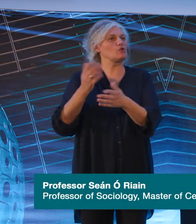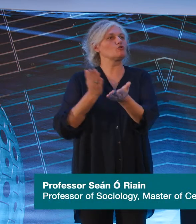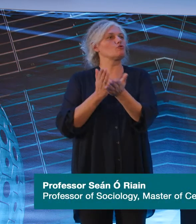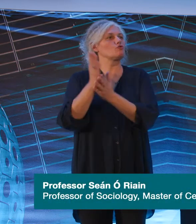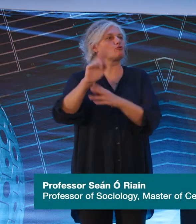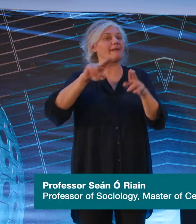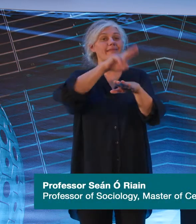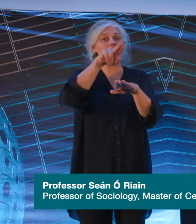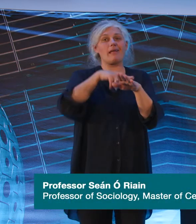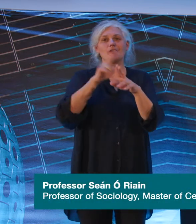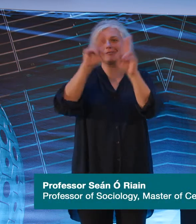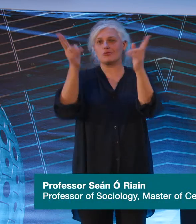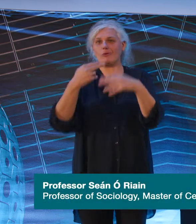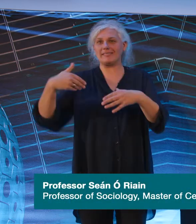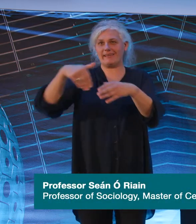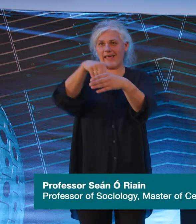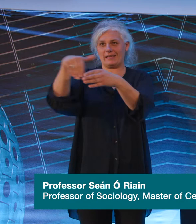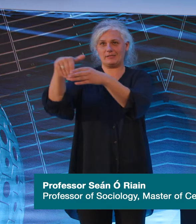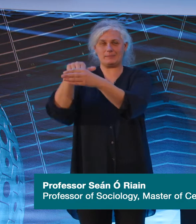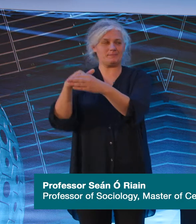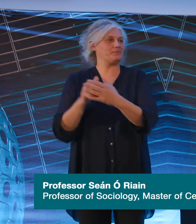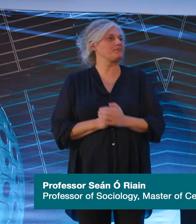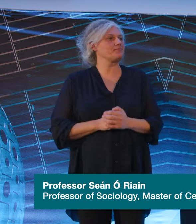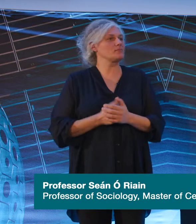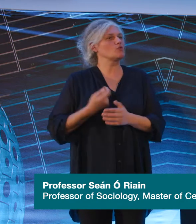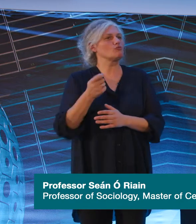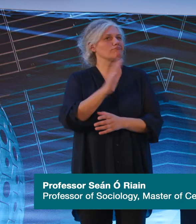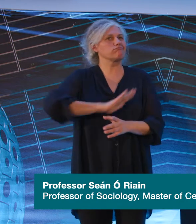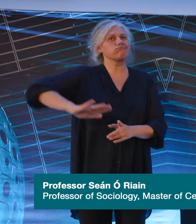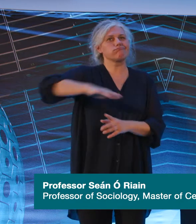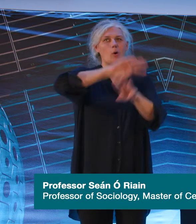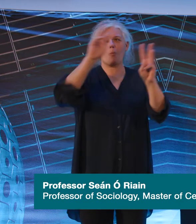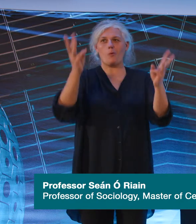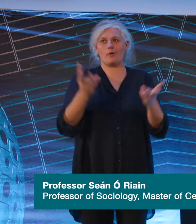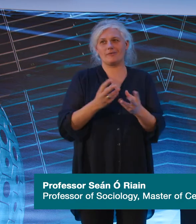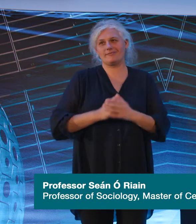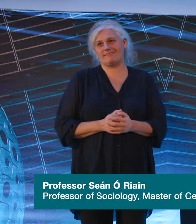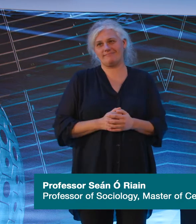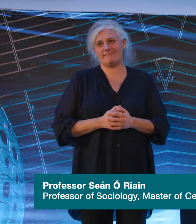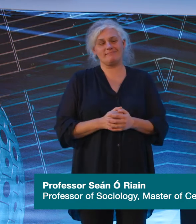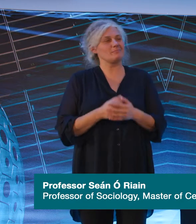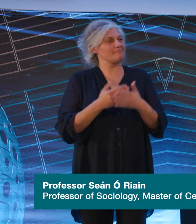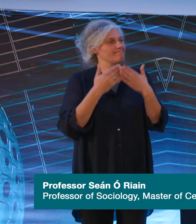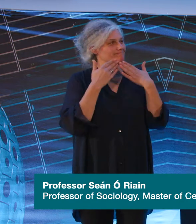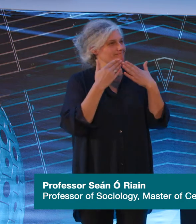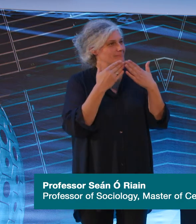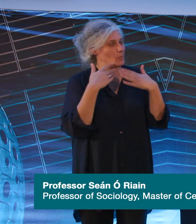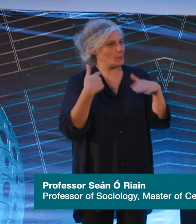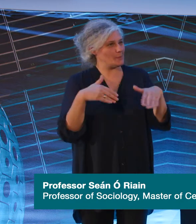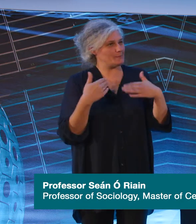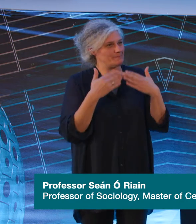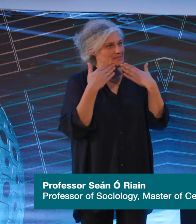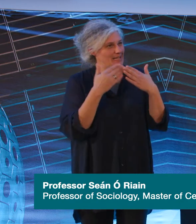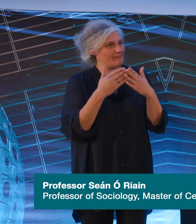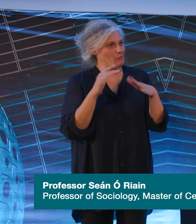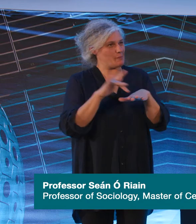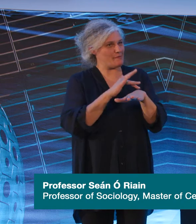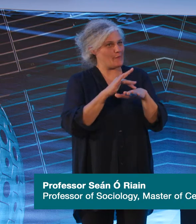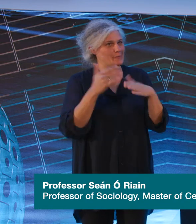national and international engagements, including tours all over the world. And I want to thank them for that